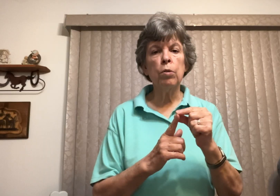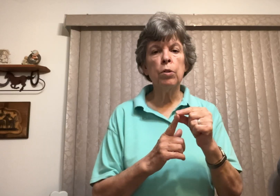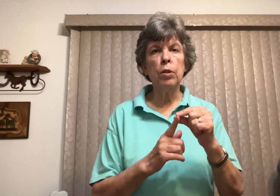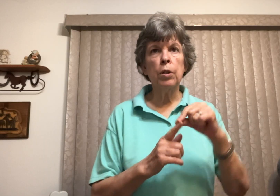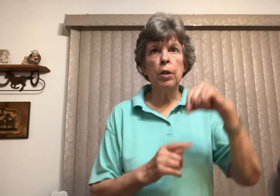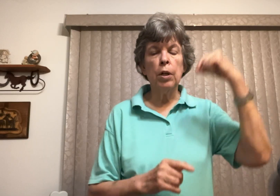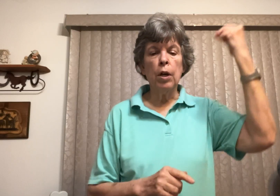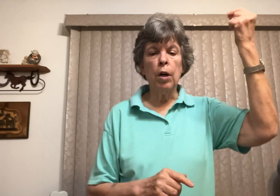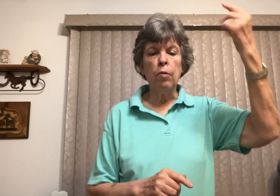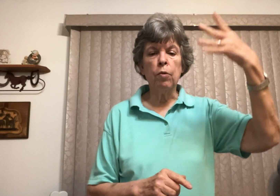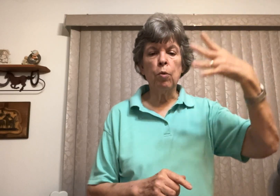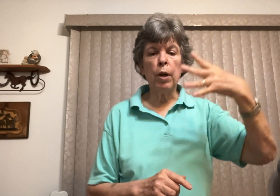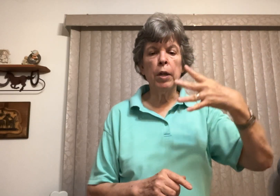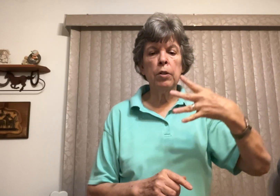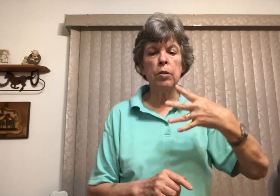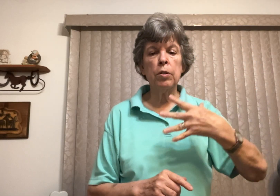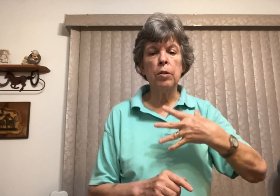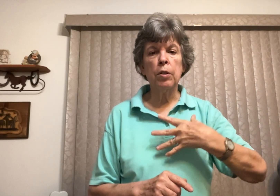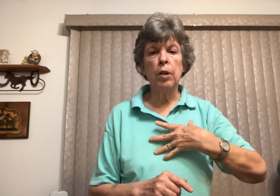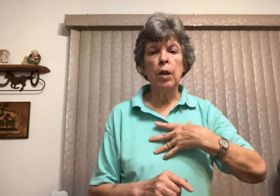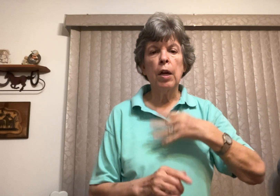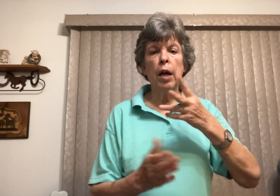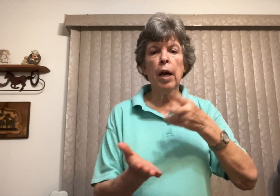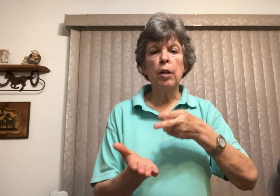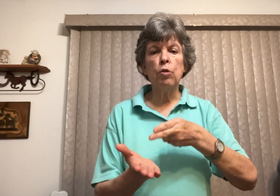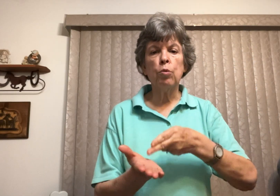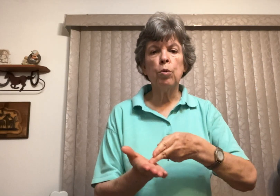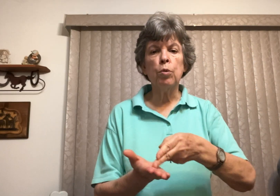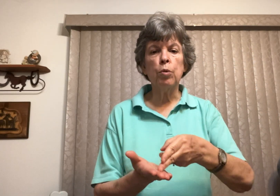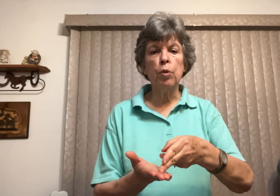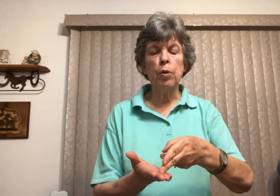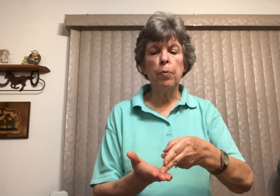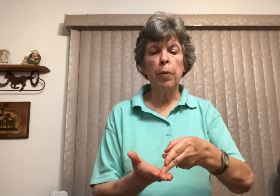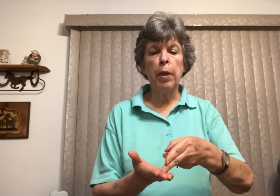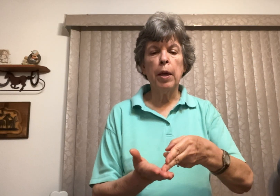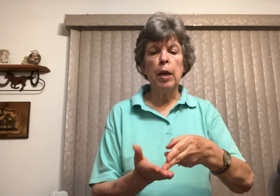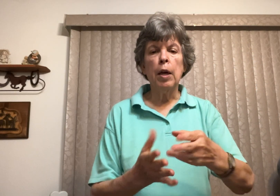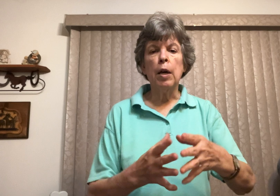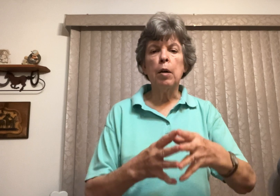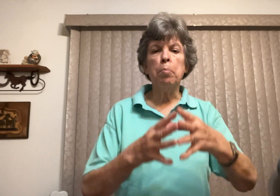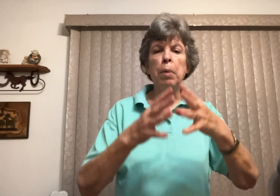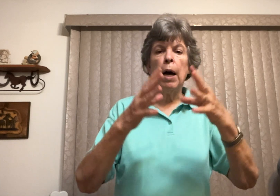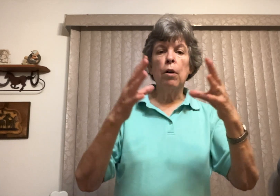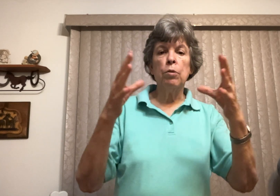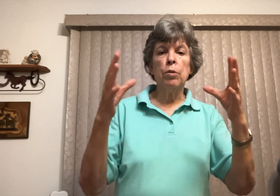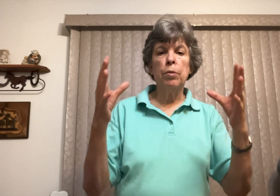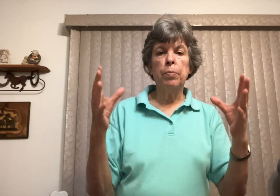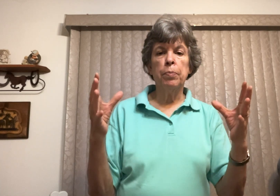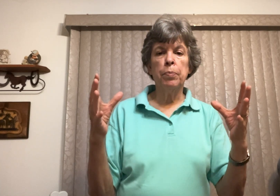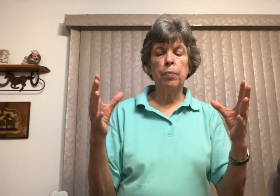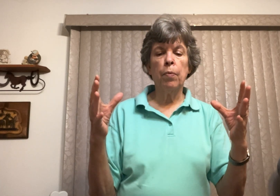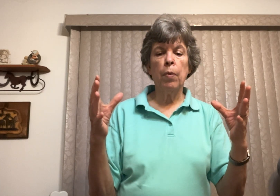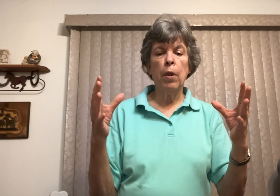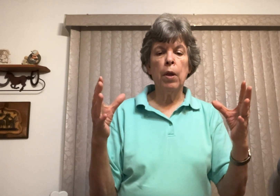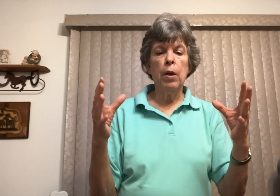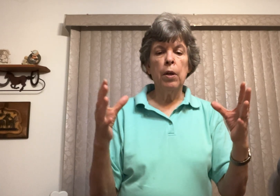Words of grace and truth abound.